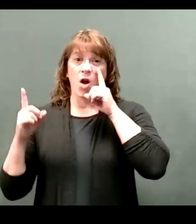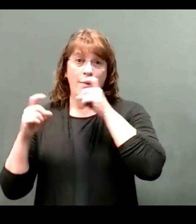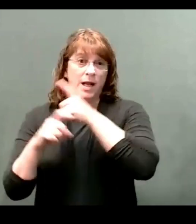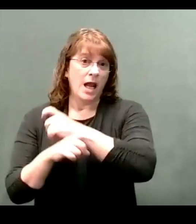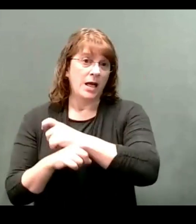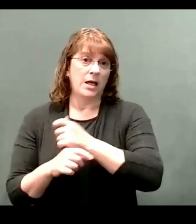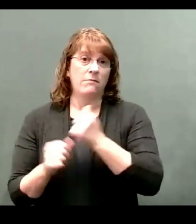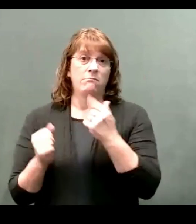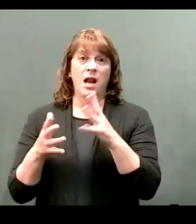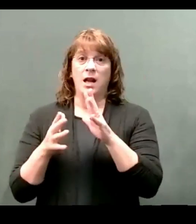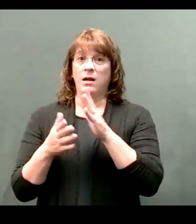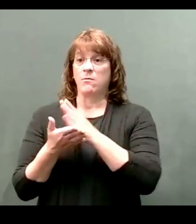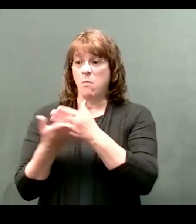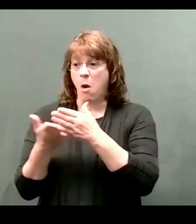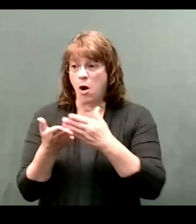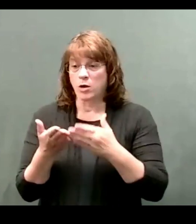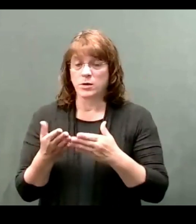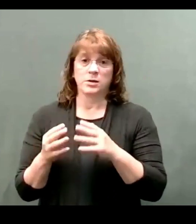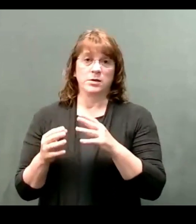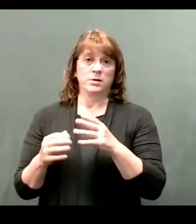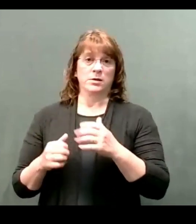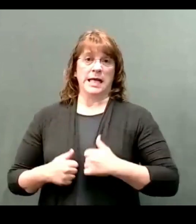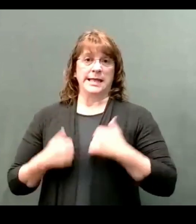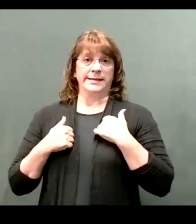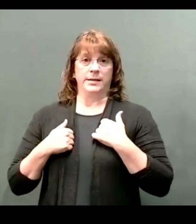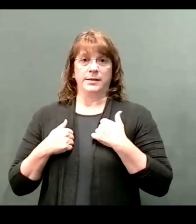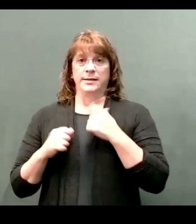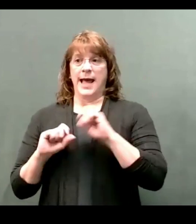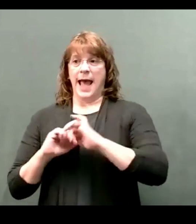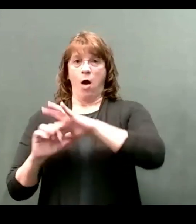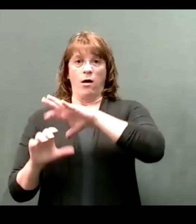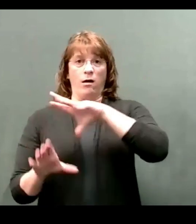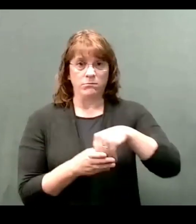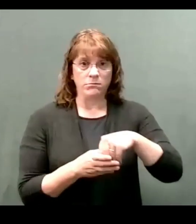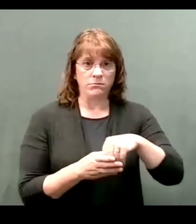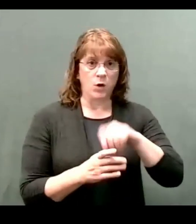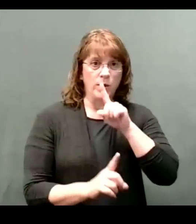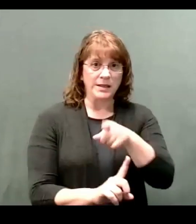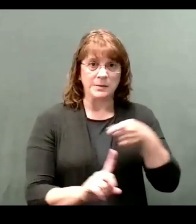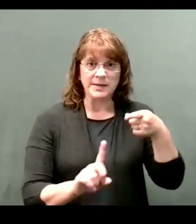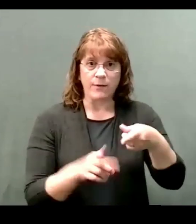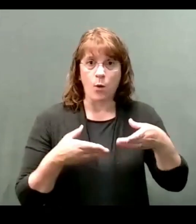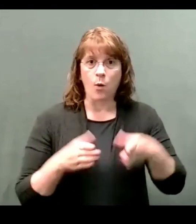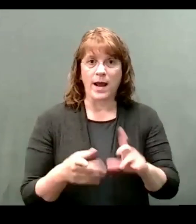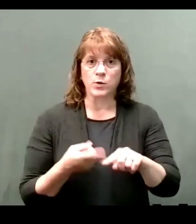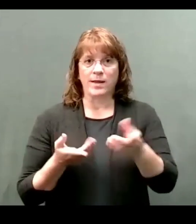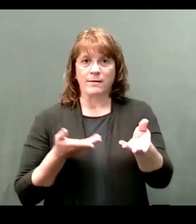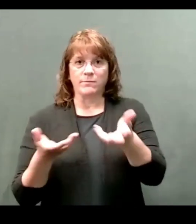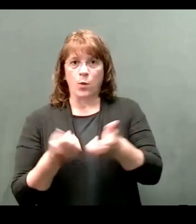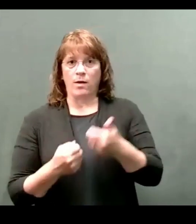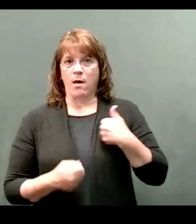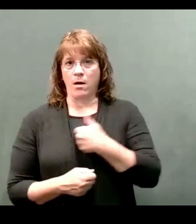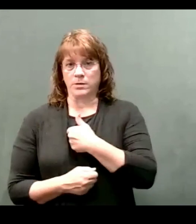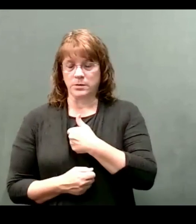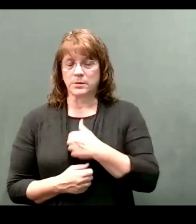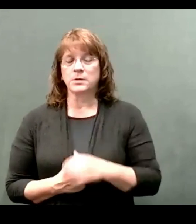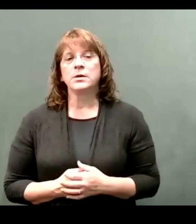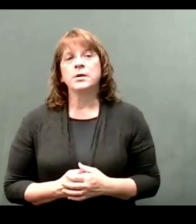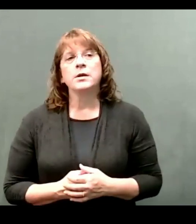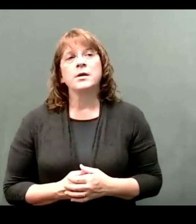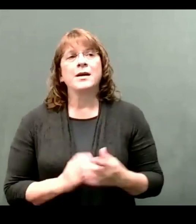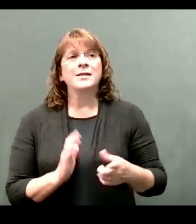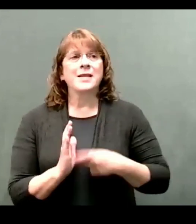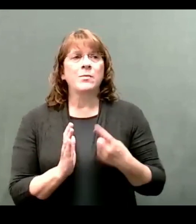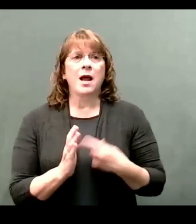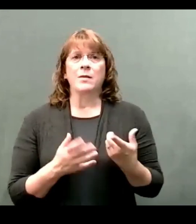complicated, multifaceted daily existence is captured in like very specific ways when they interact with us in healthcare,